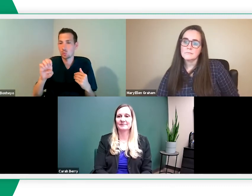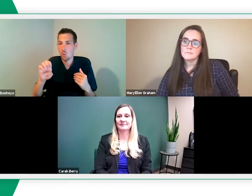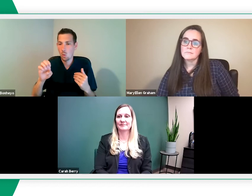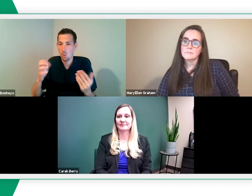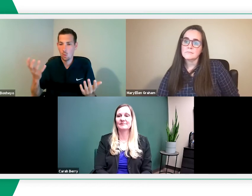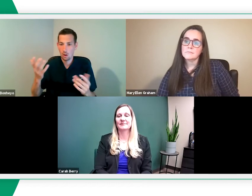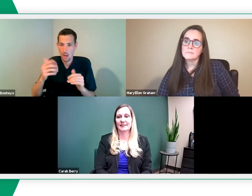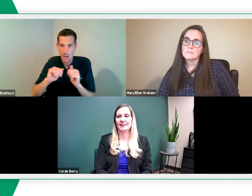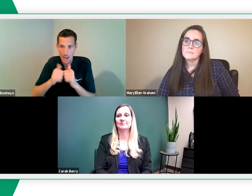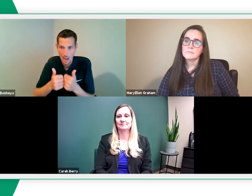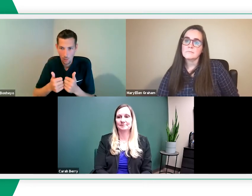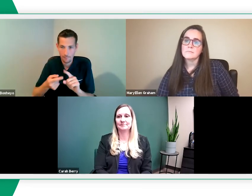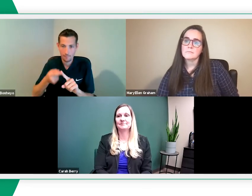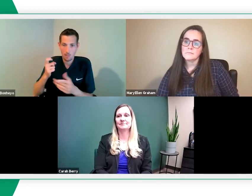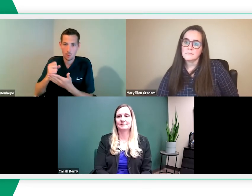have a credit score.